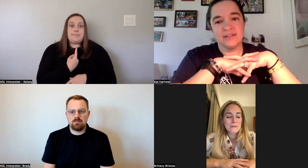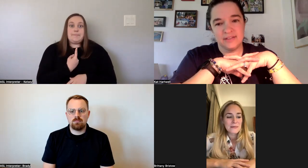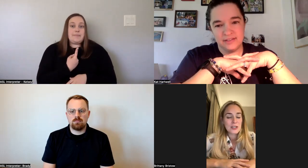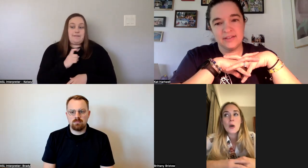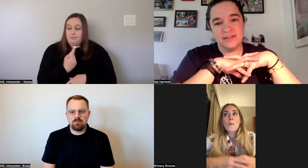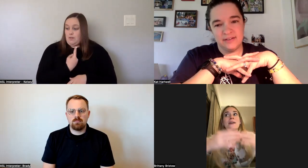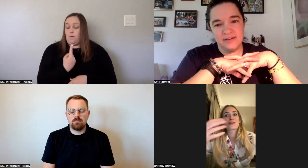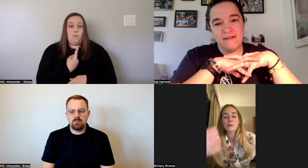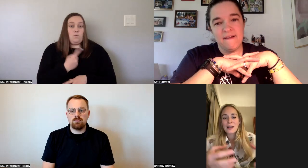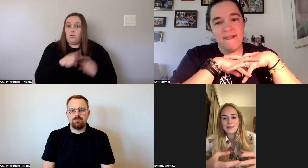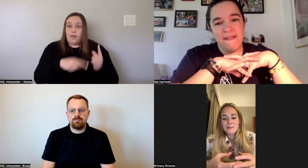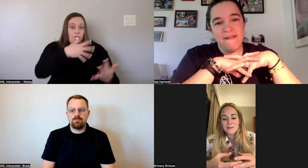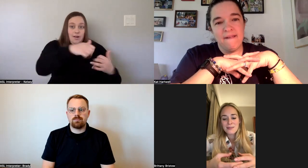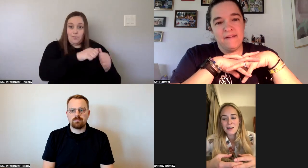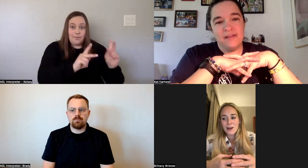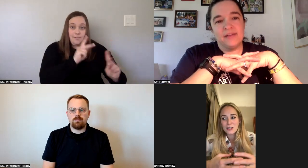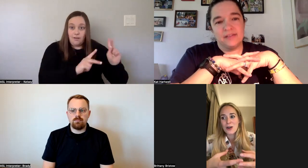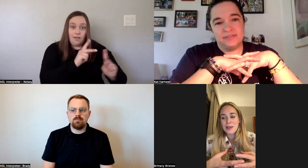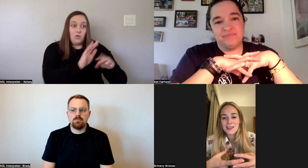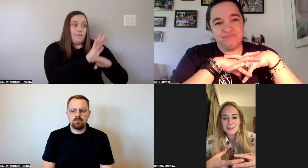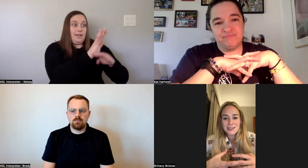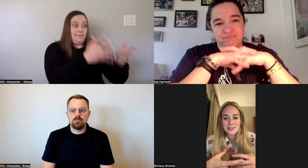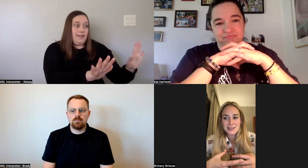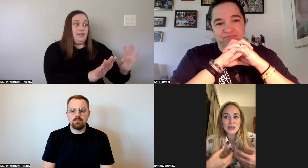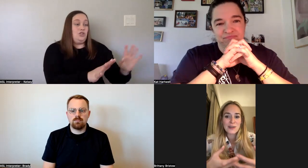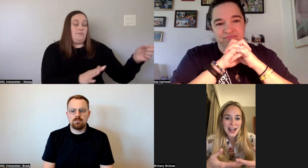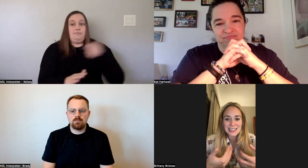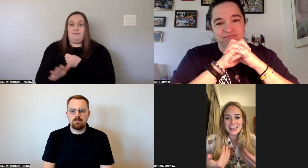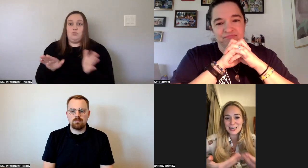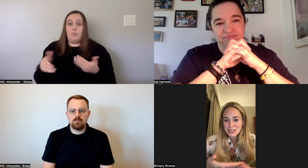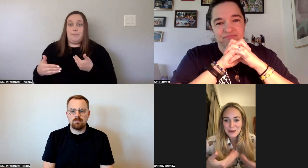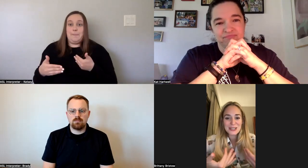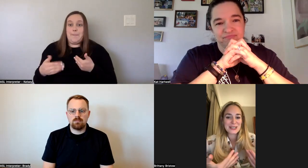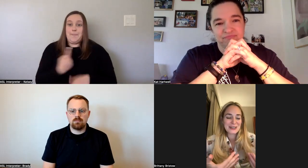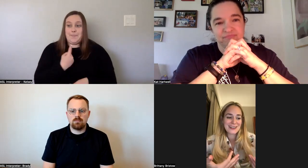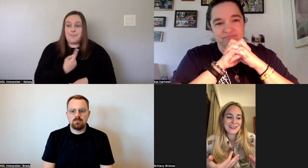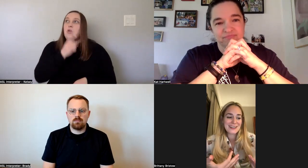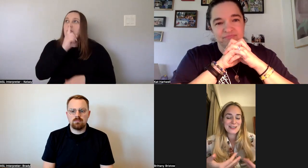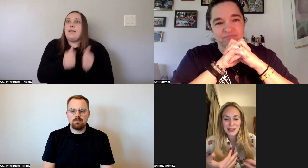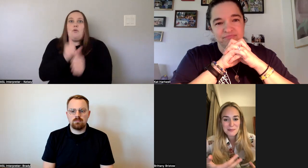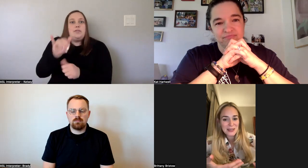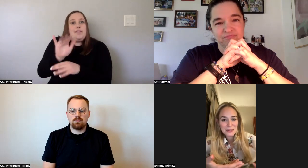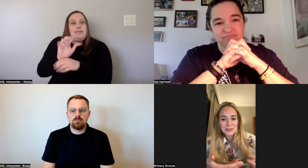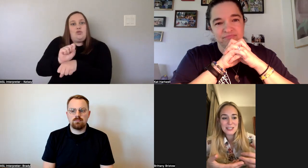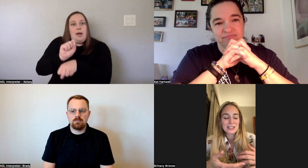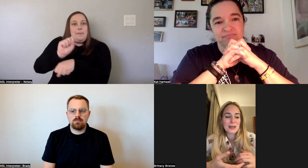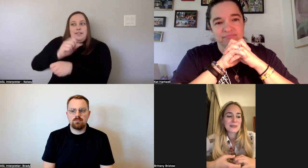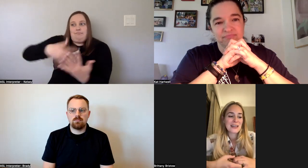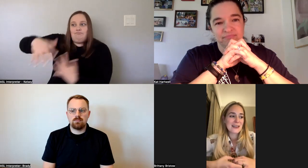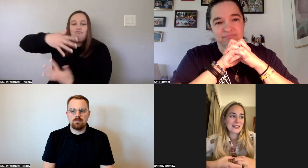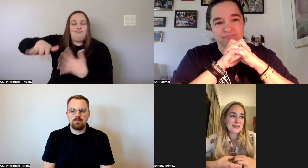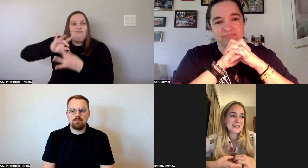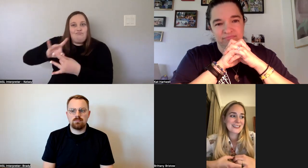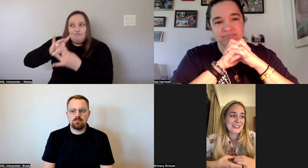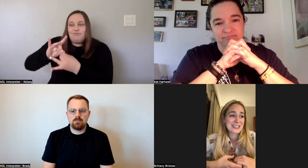And so much of what our job is interacting and getting to know each other and developing those relationships.